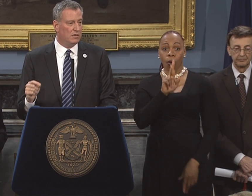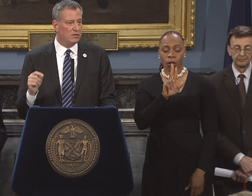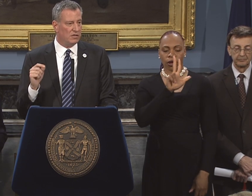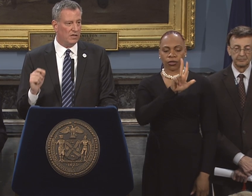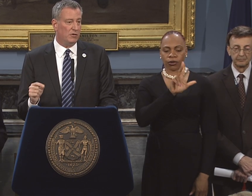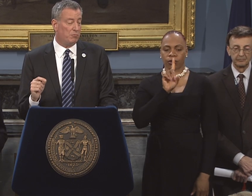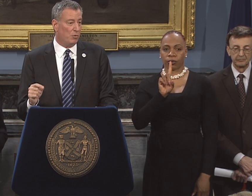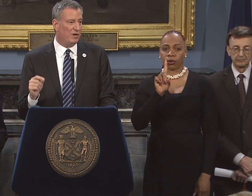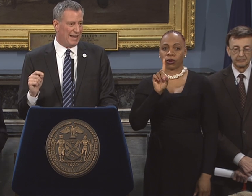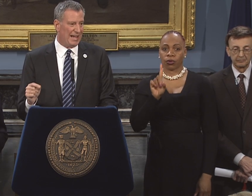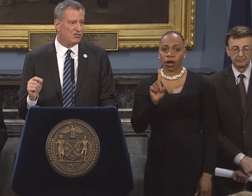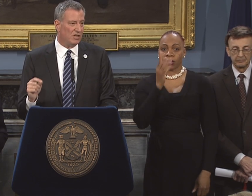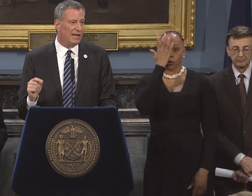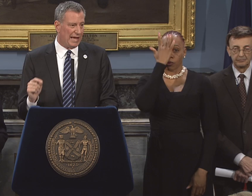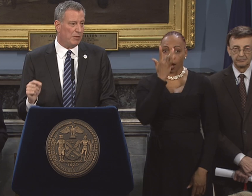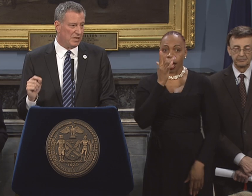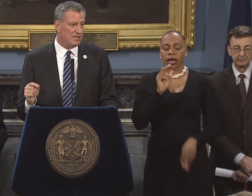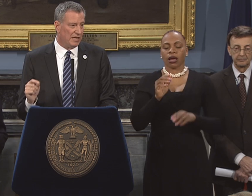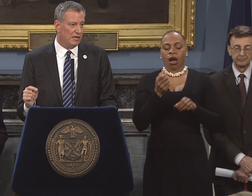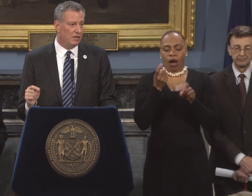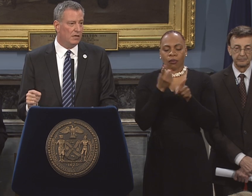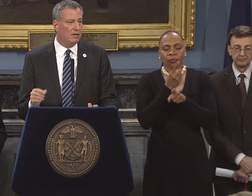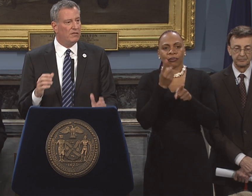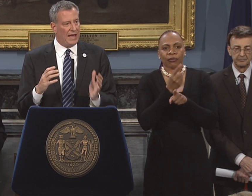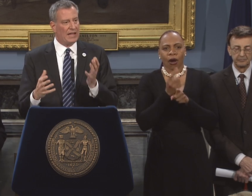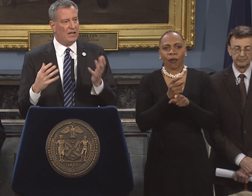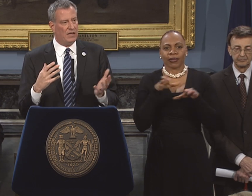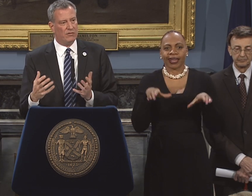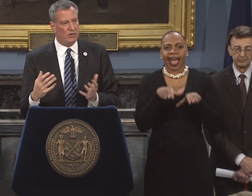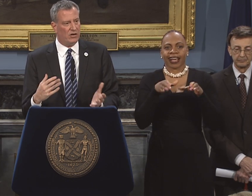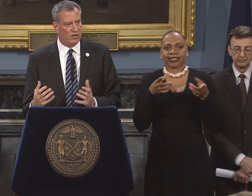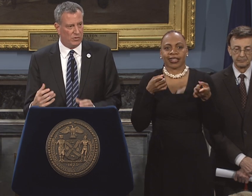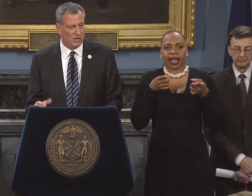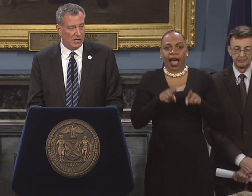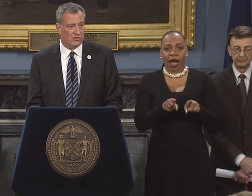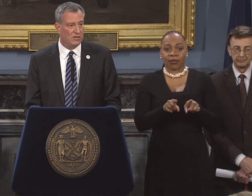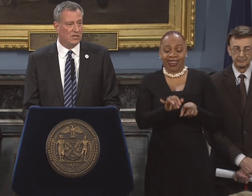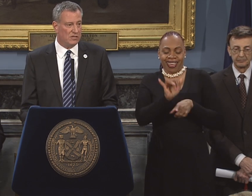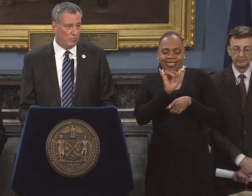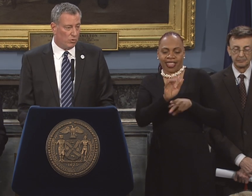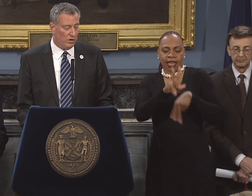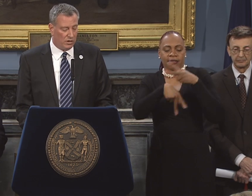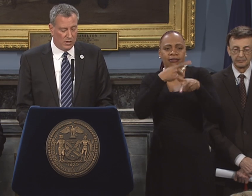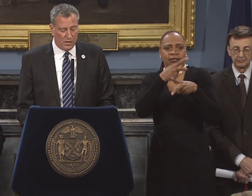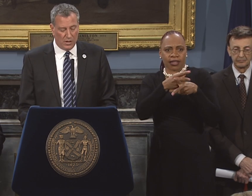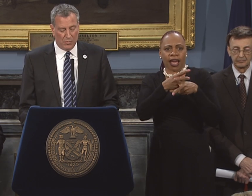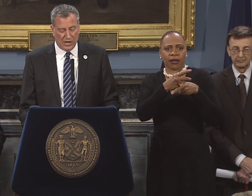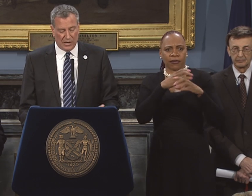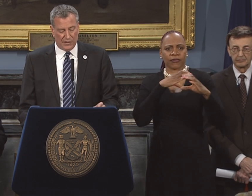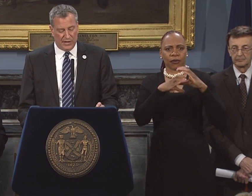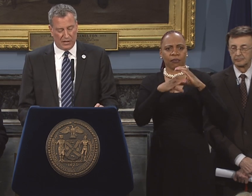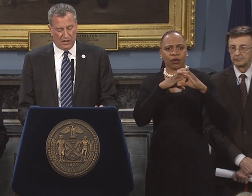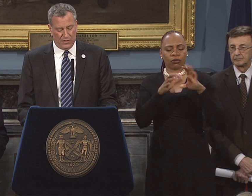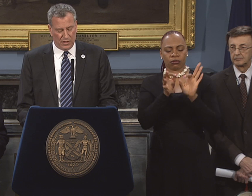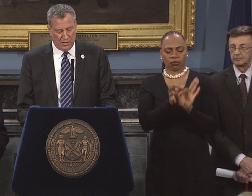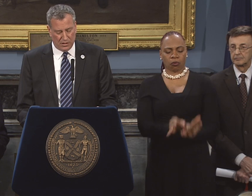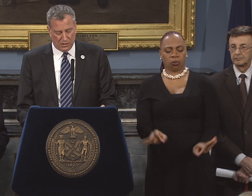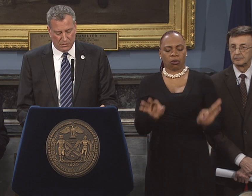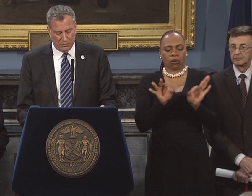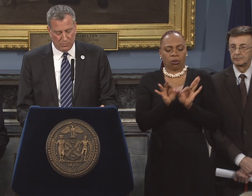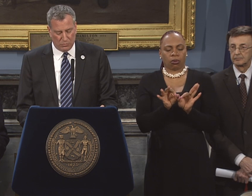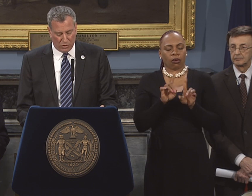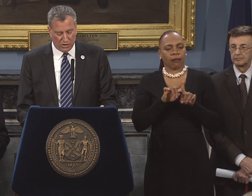311 so that appropriate action can be taken. That kind of greater communication is important. But I think on